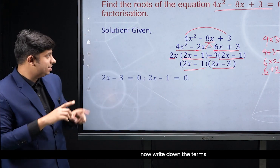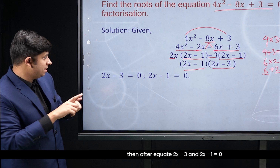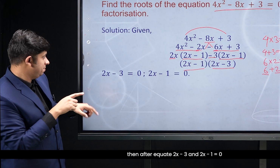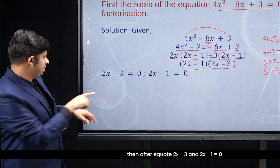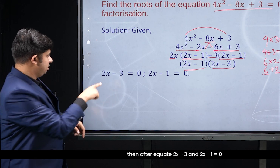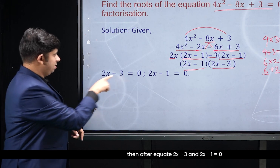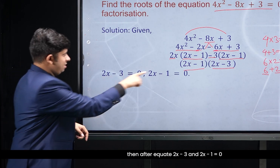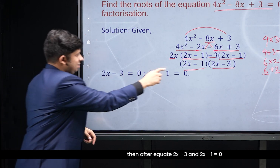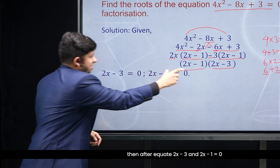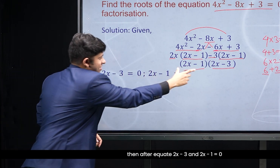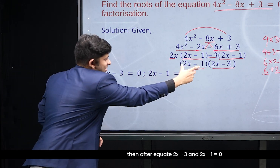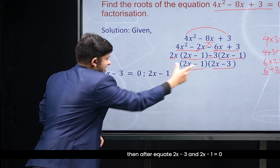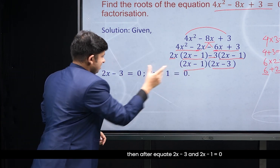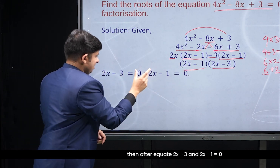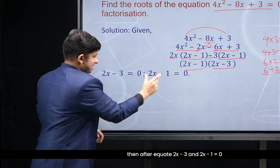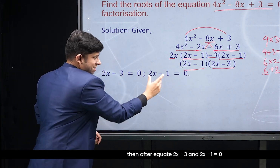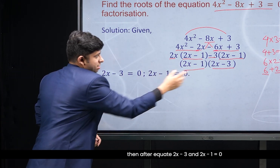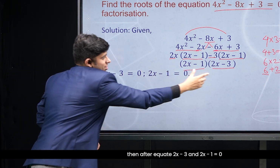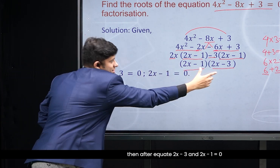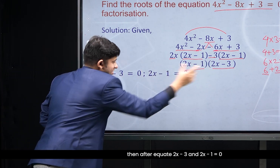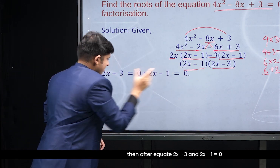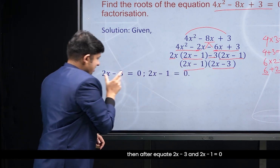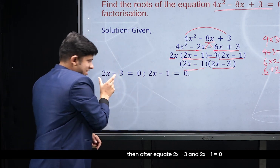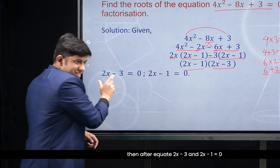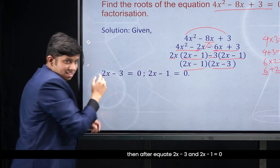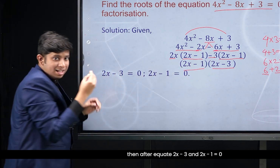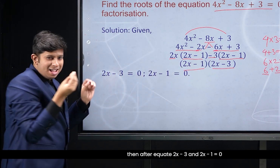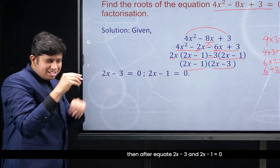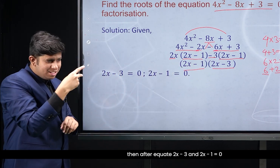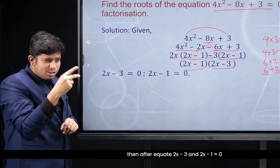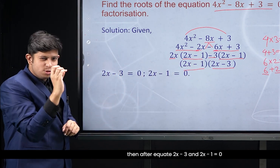Then after equate 2x minus 3 and 2x minus 1 with 0.